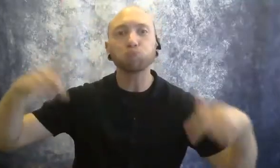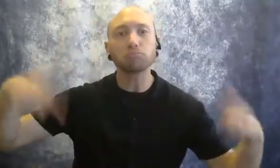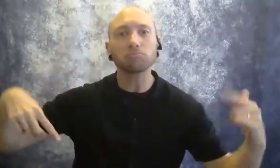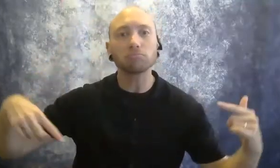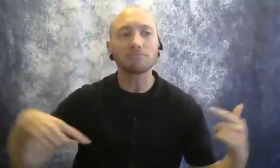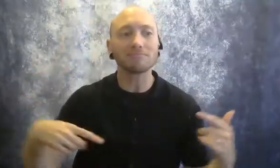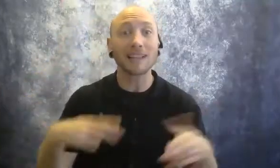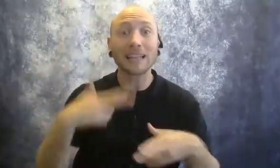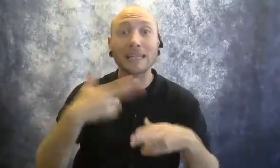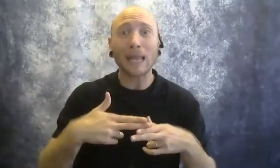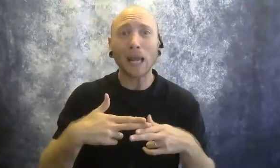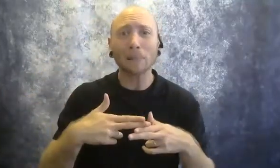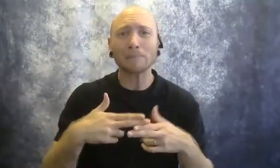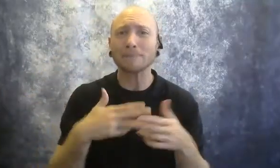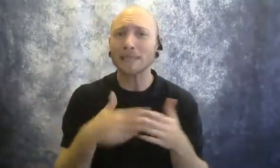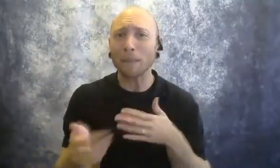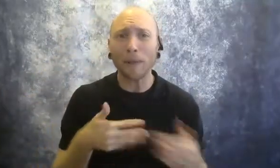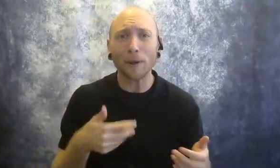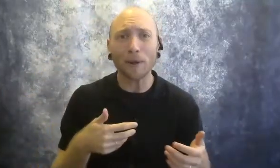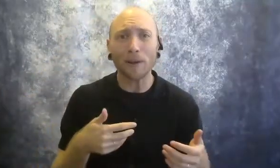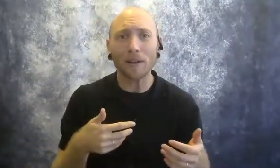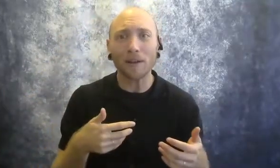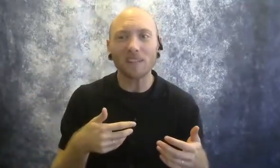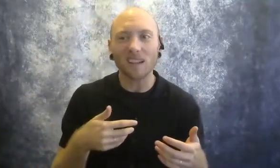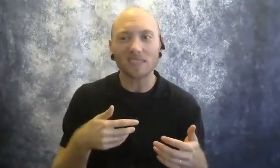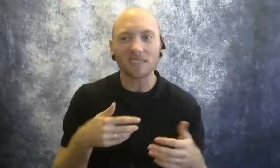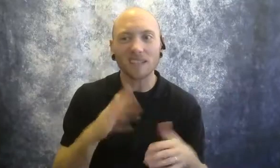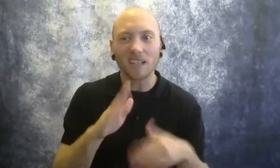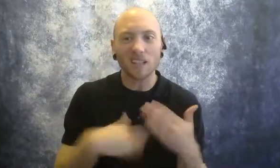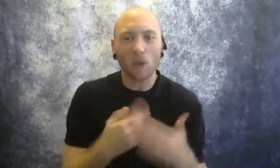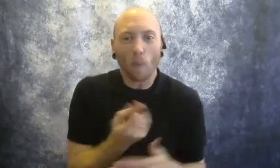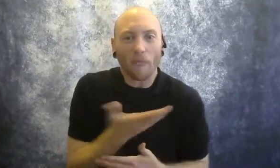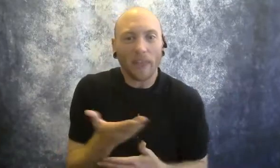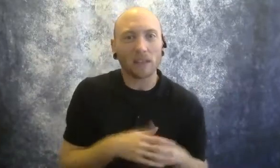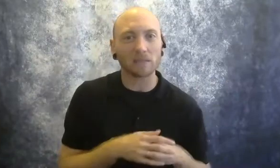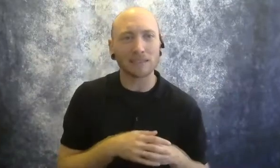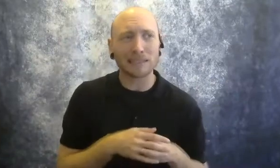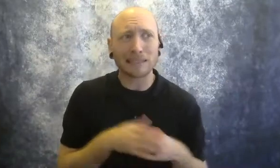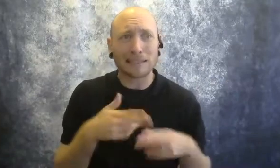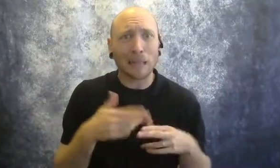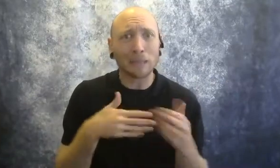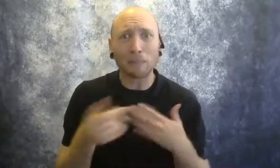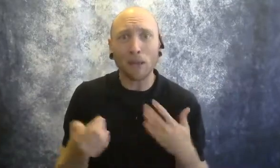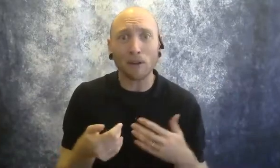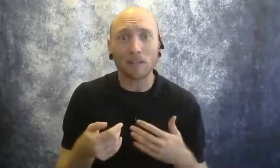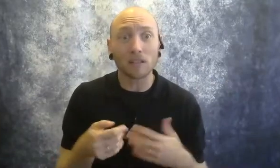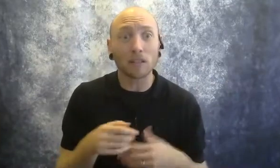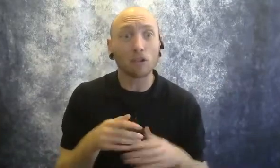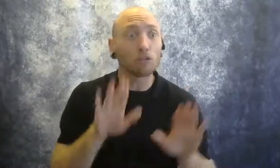matter what you call him. There's only one God. The mail gets forwarded. Call him the great